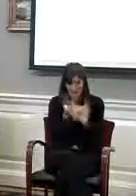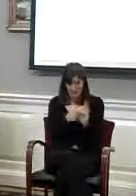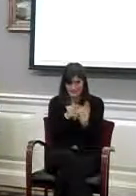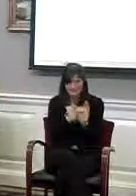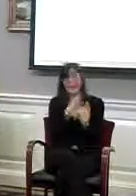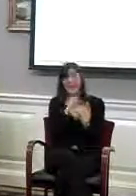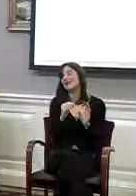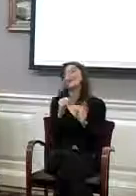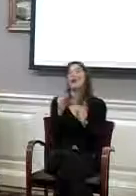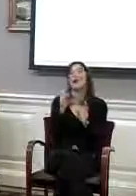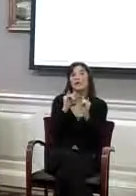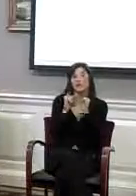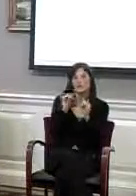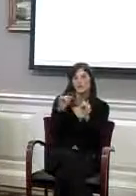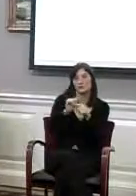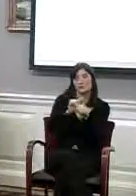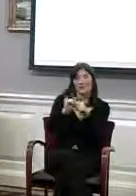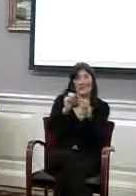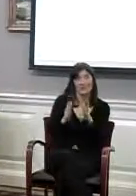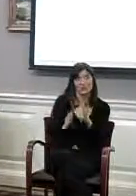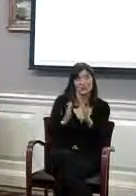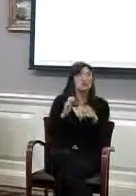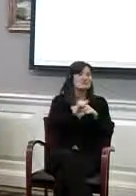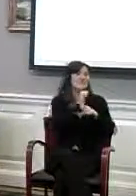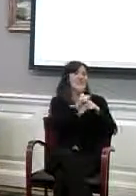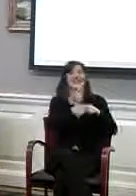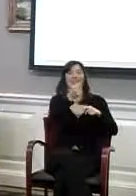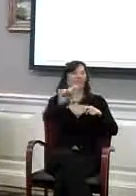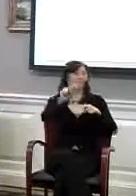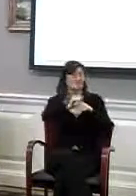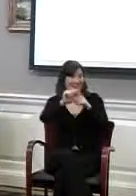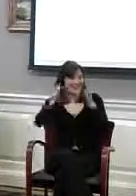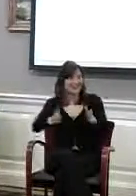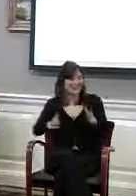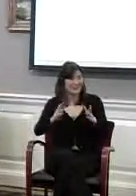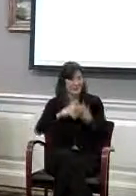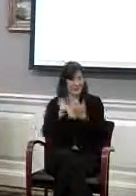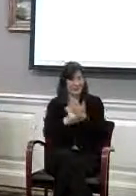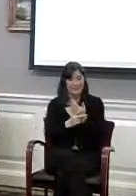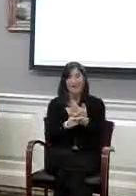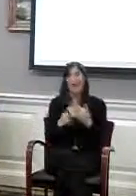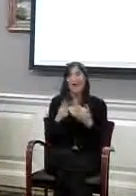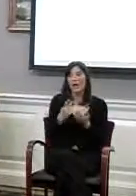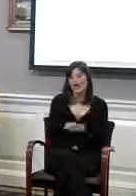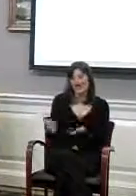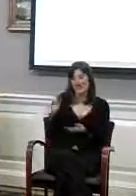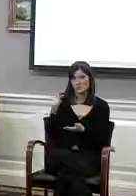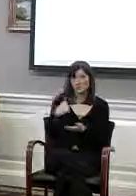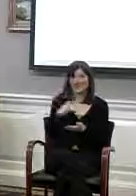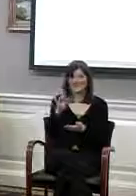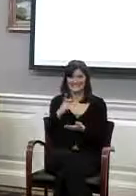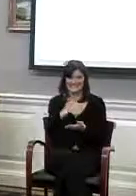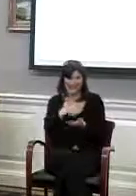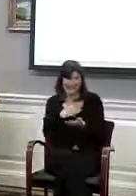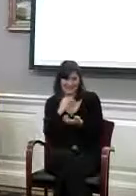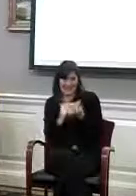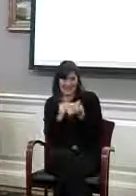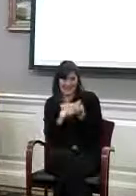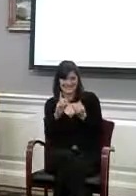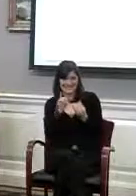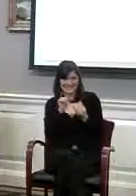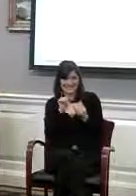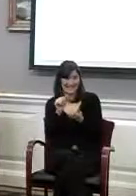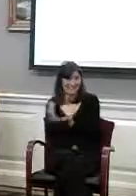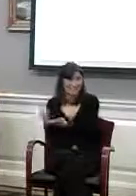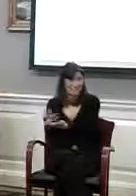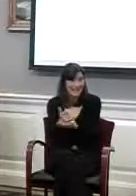and the end of the training program. And last week I was doing the last round of data collection as the they're called KEHEP groups. The